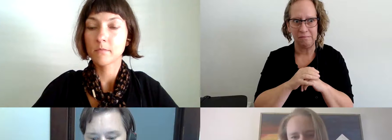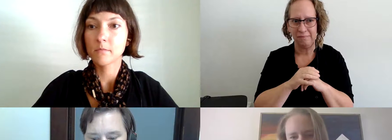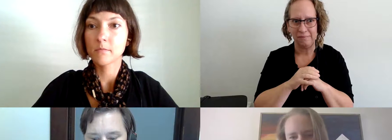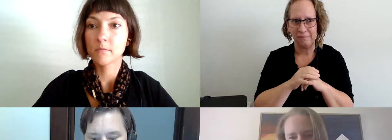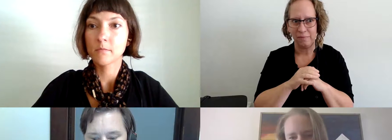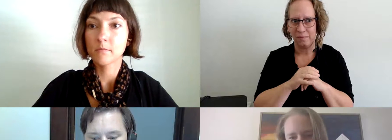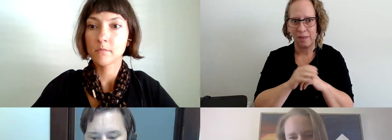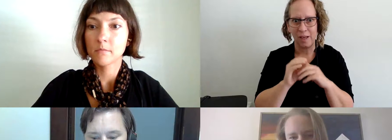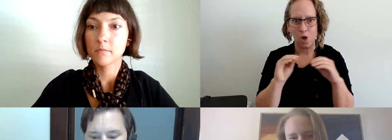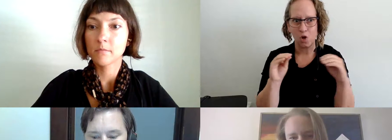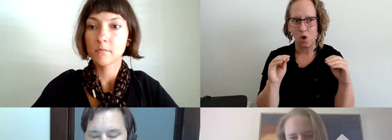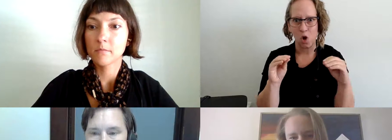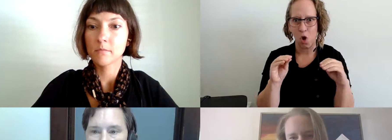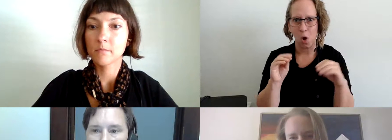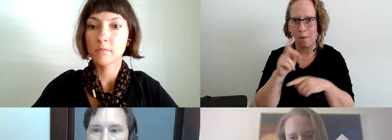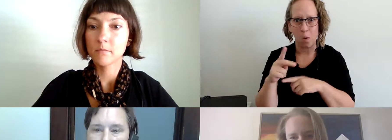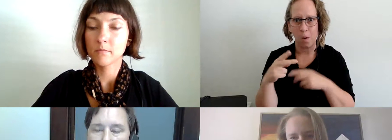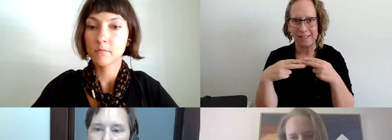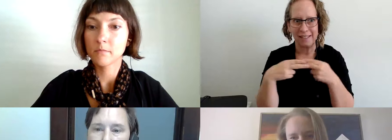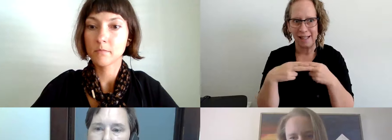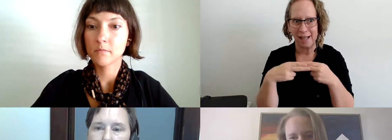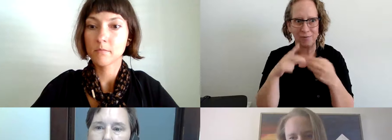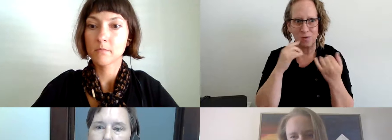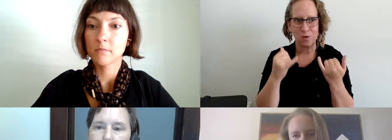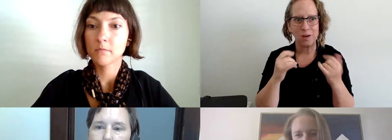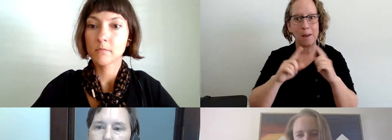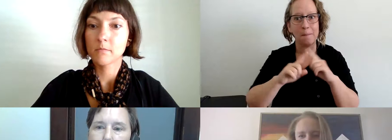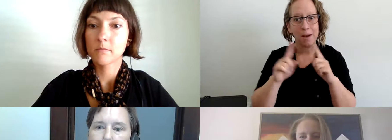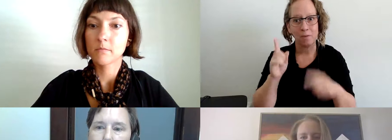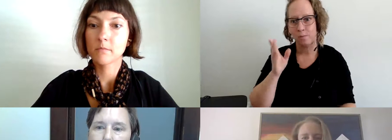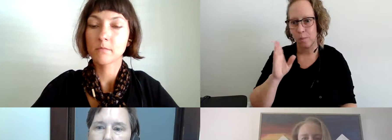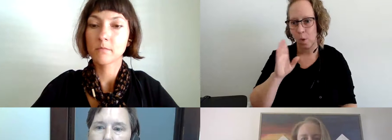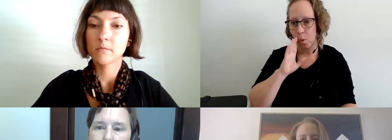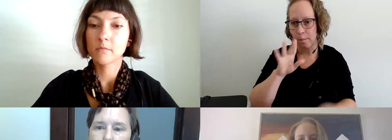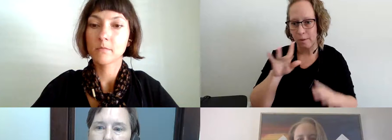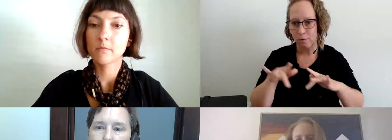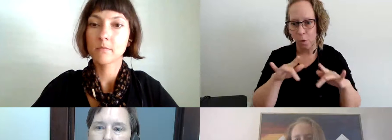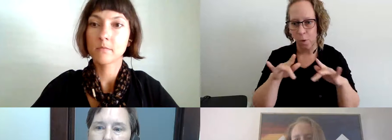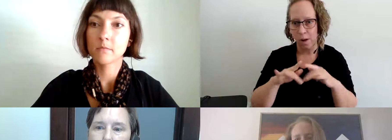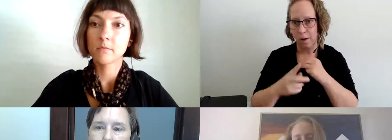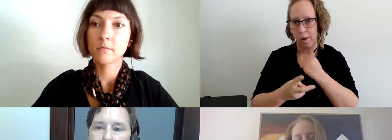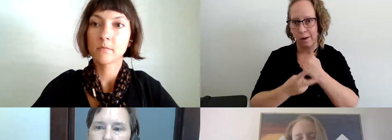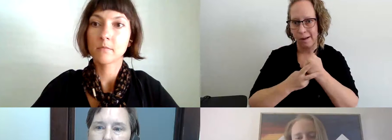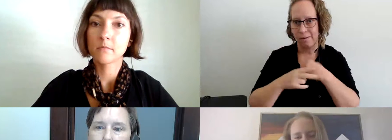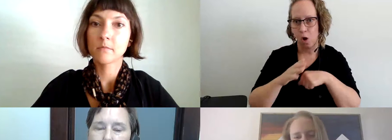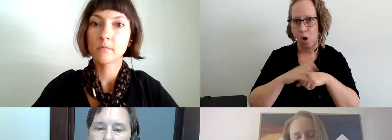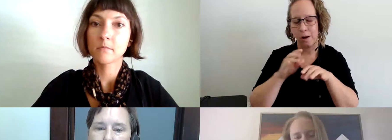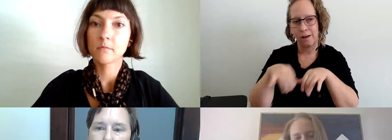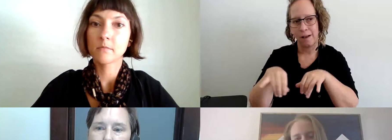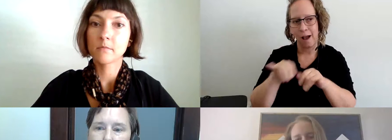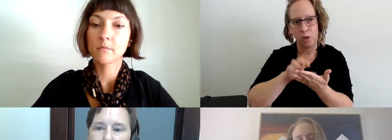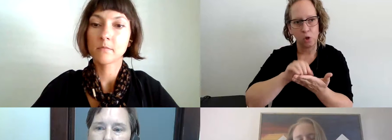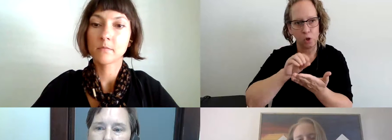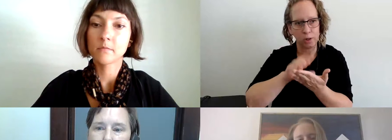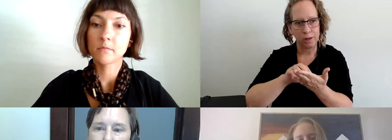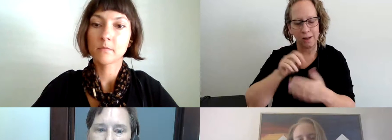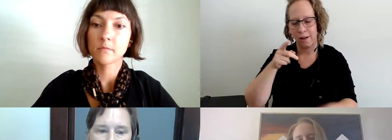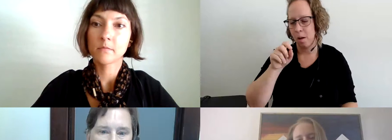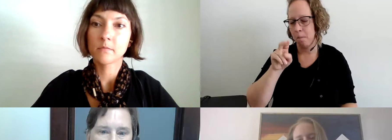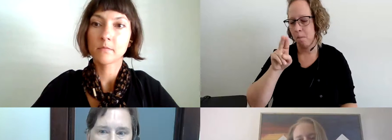There will not be slides for today's presentation. However, the presentation will be recorded and archived on the Common Learning portal for later